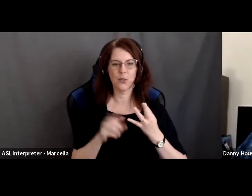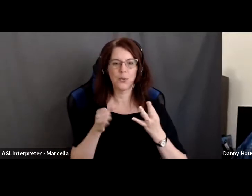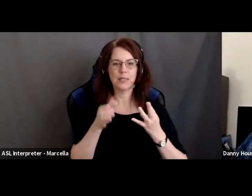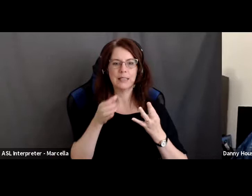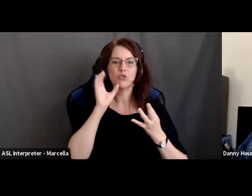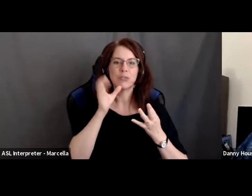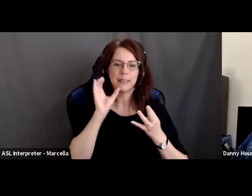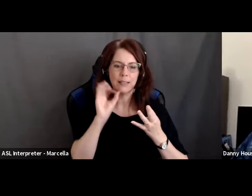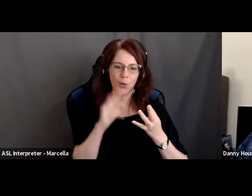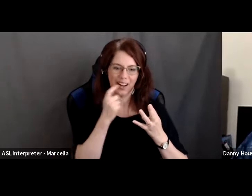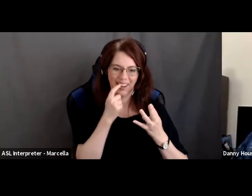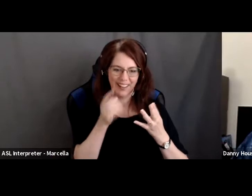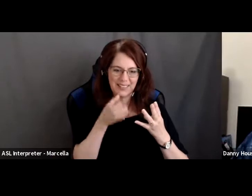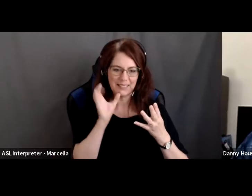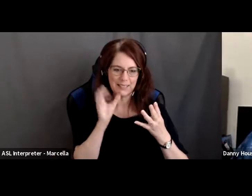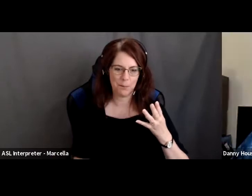solutions for drinking.